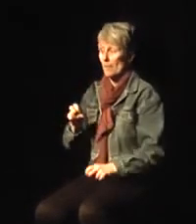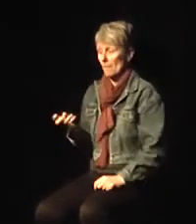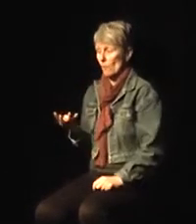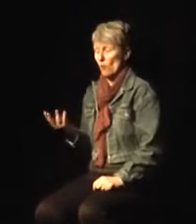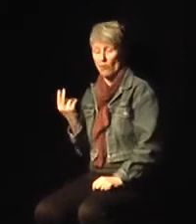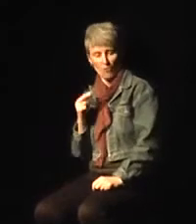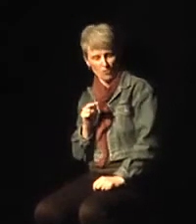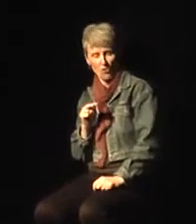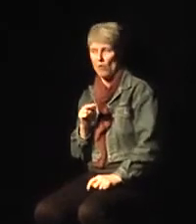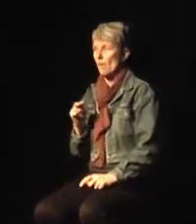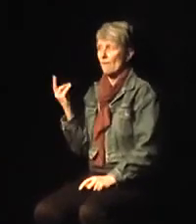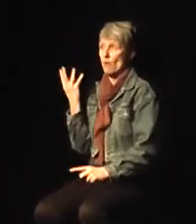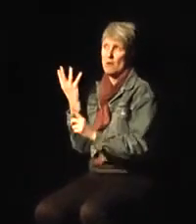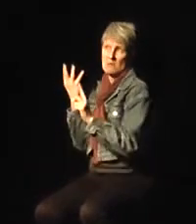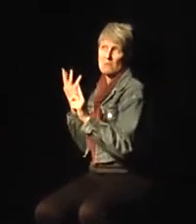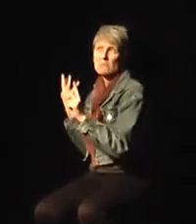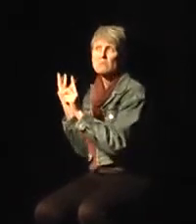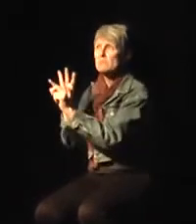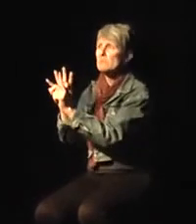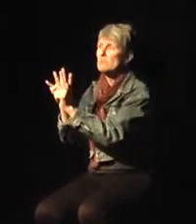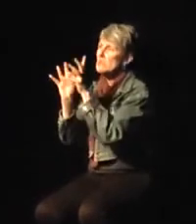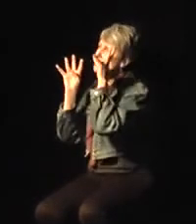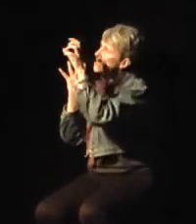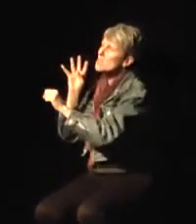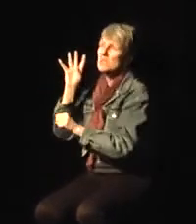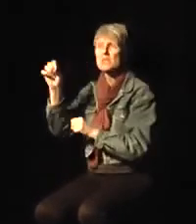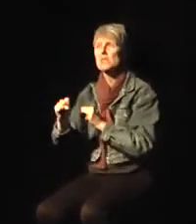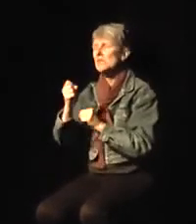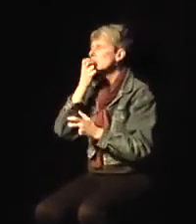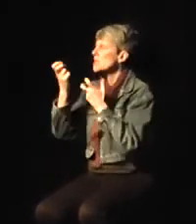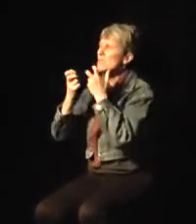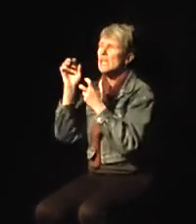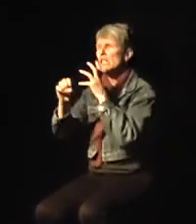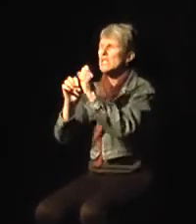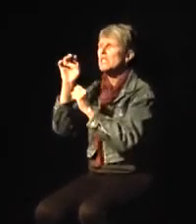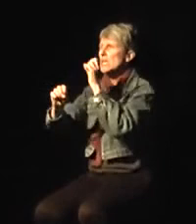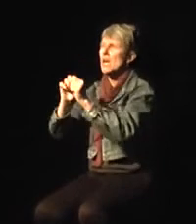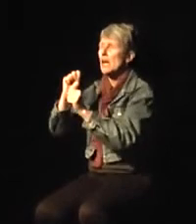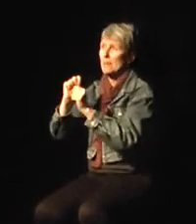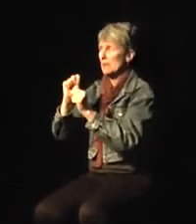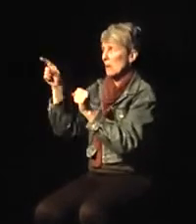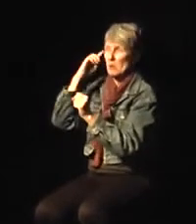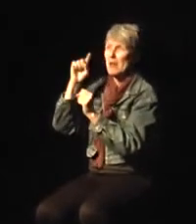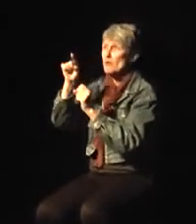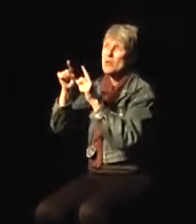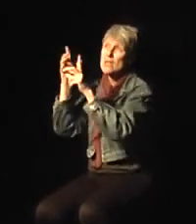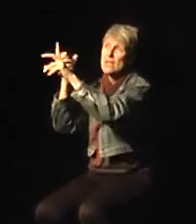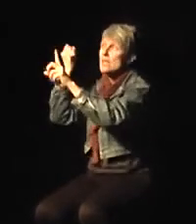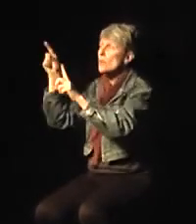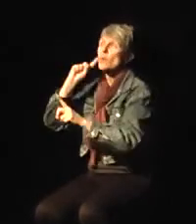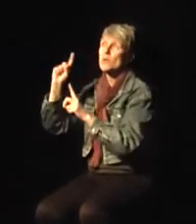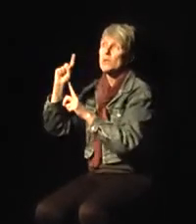this, raced after that monkey, clawing, screaming, scratching, and biting it for fear of being sprayed, even though the